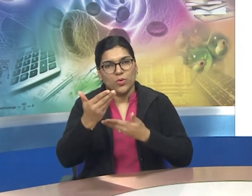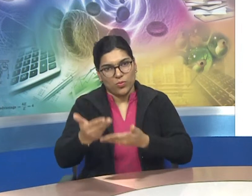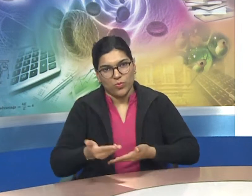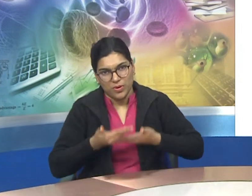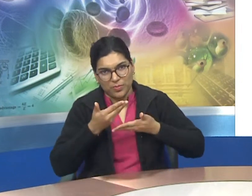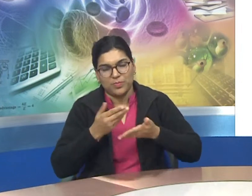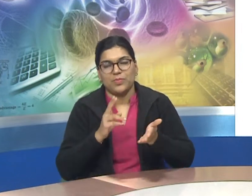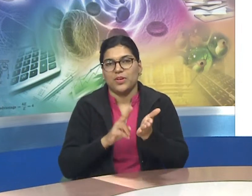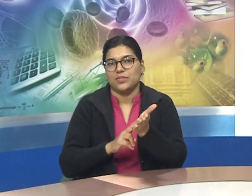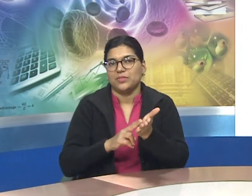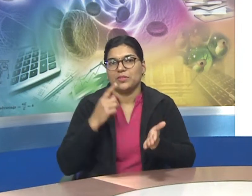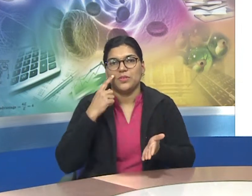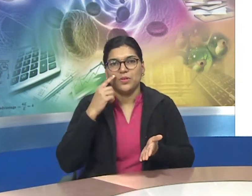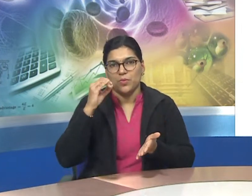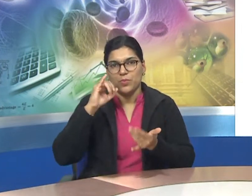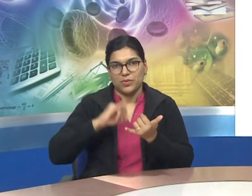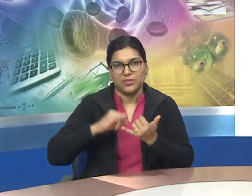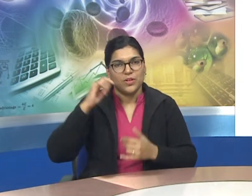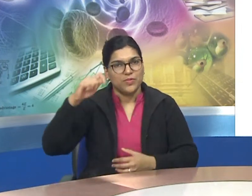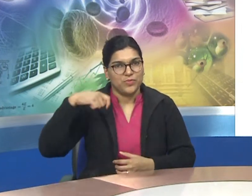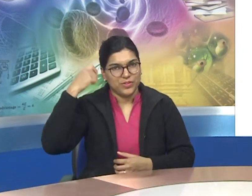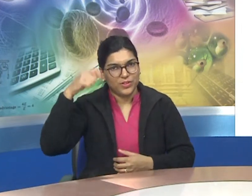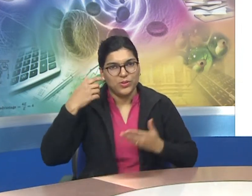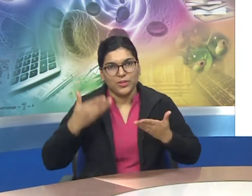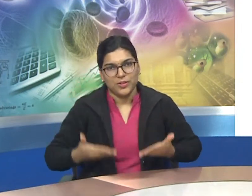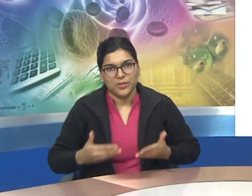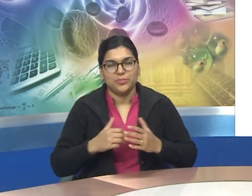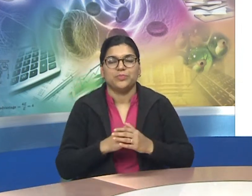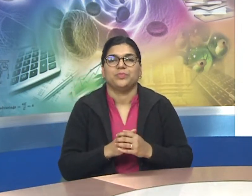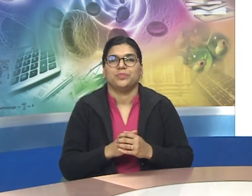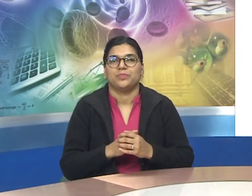welcome you all in this educational video of NIOS.